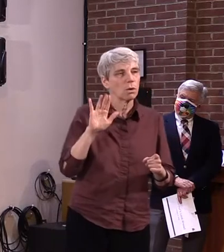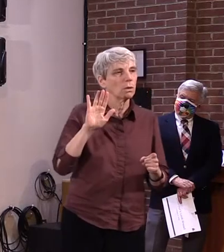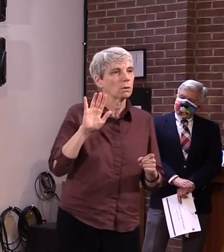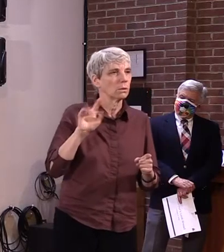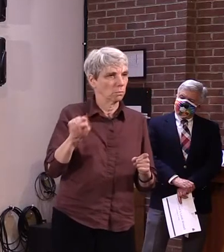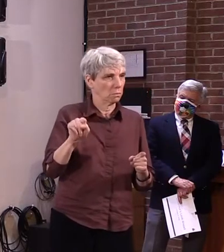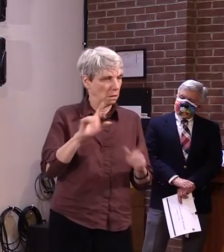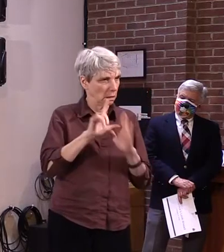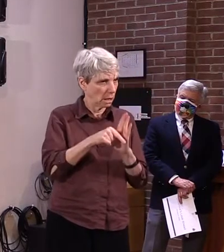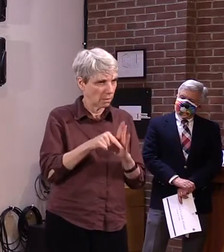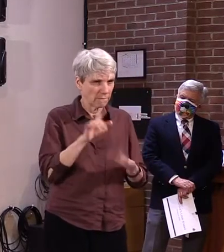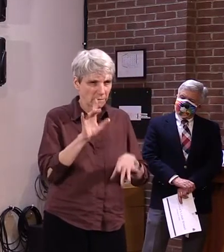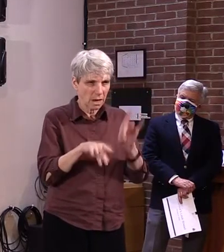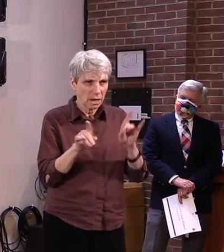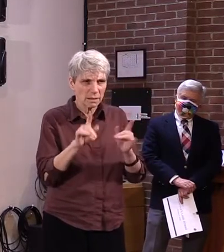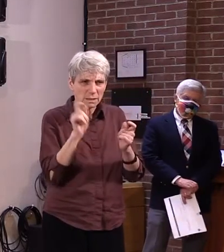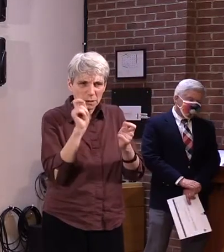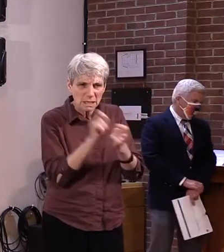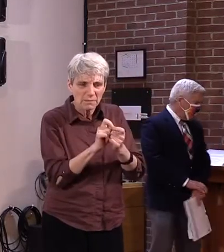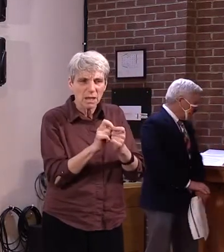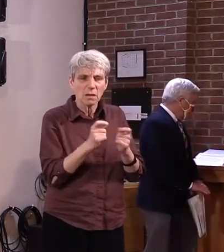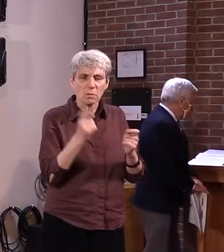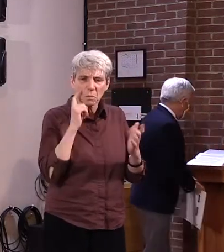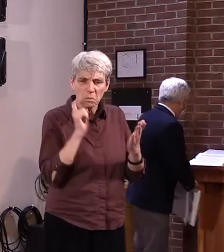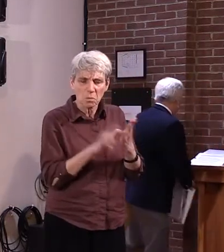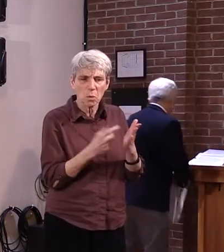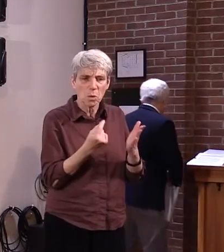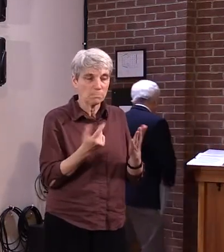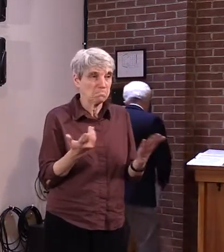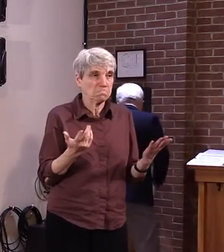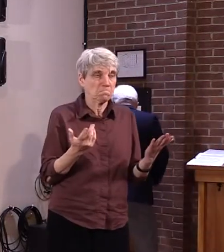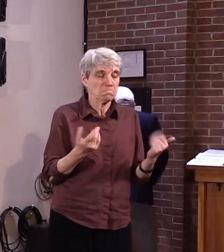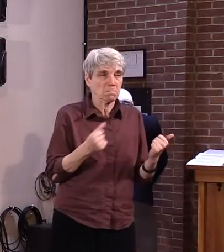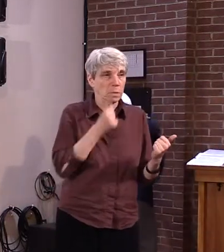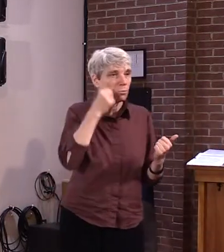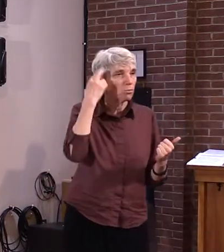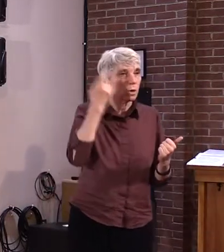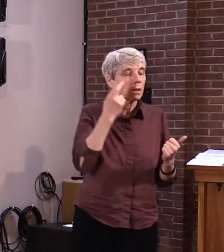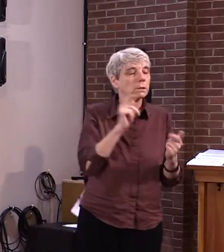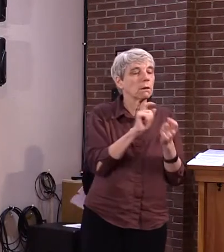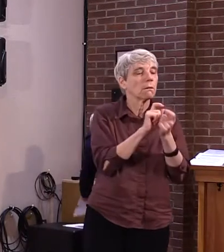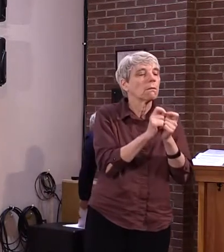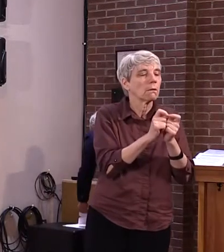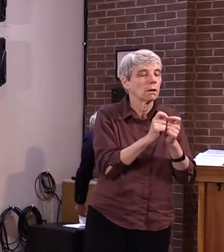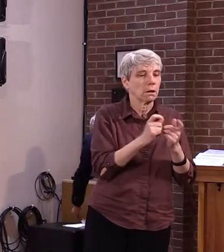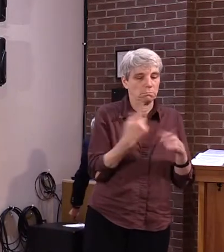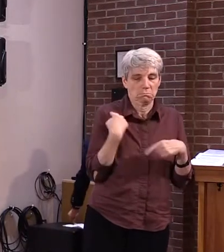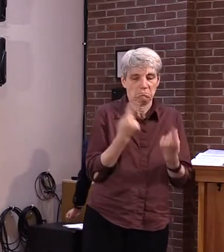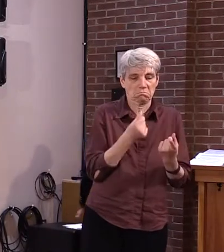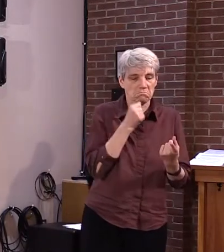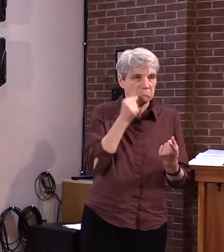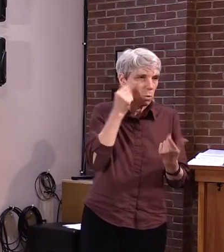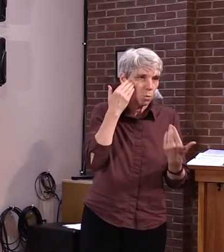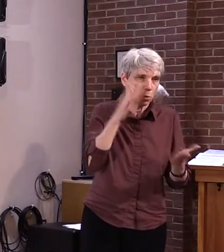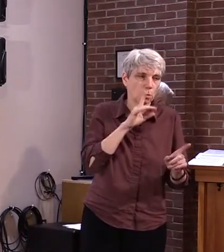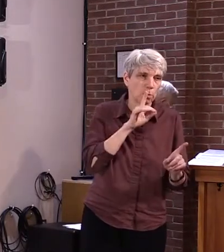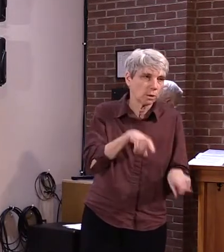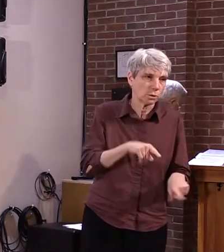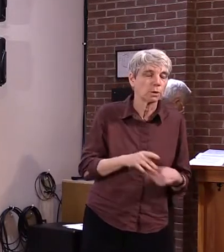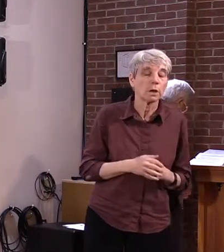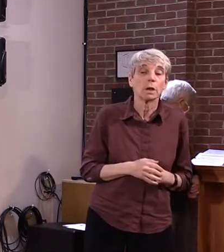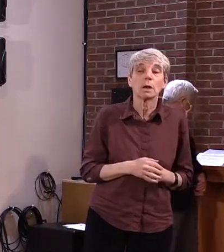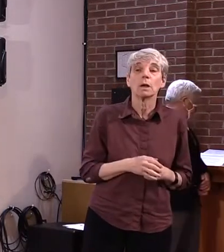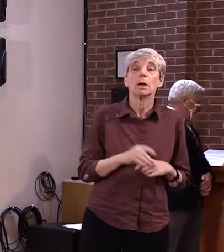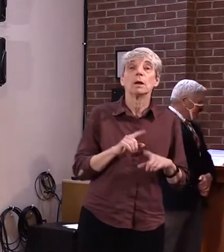the changes that you've just observed in the last day, because I'm not aware of the rationale behind them.